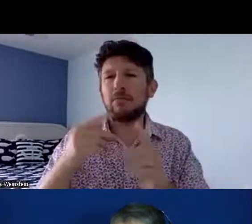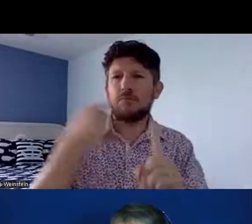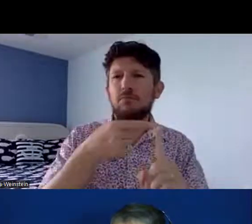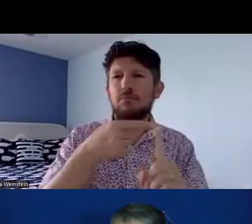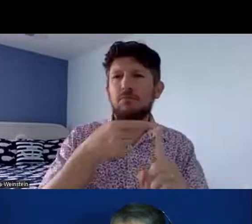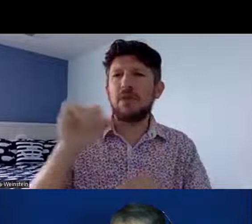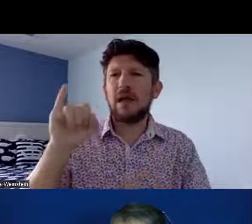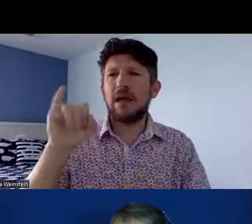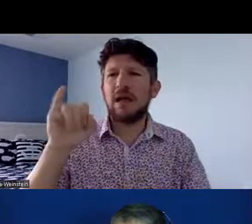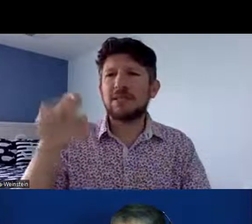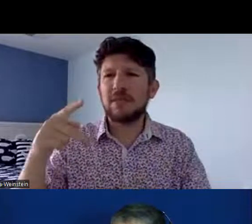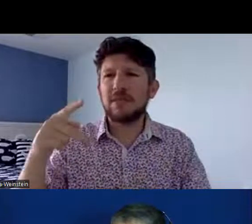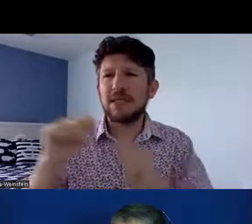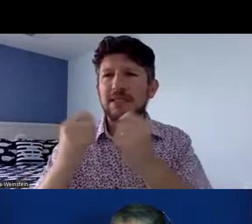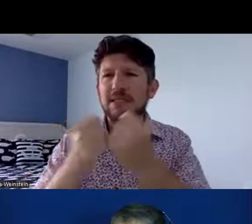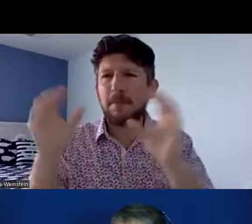eval,